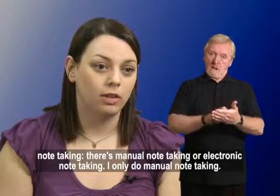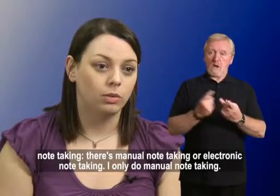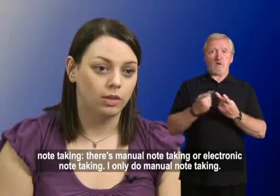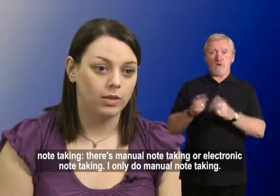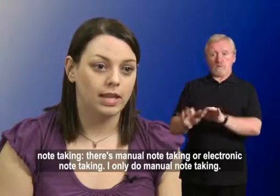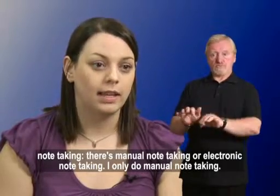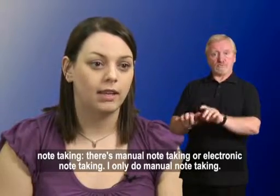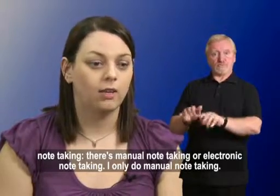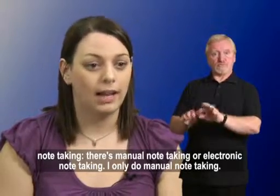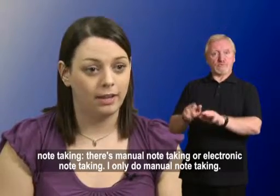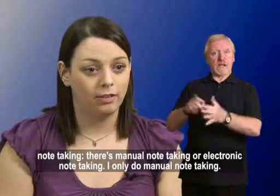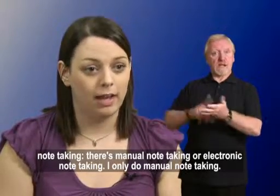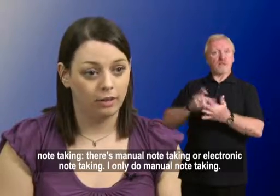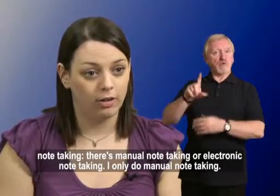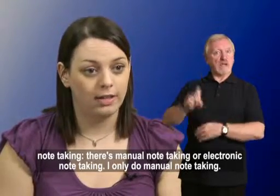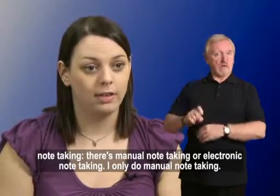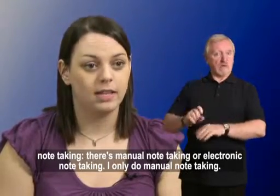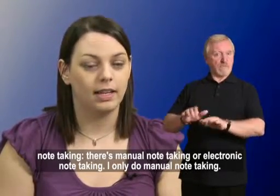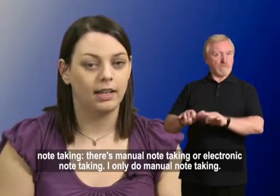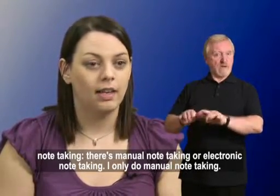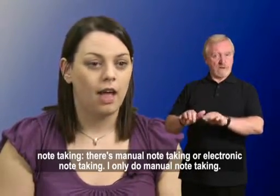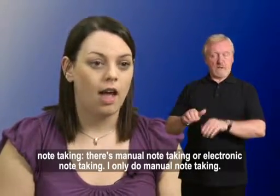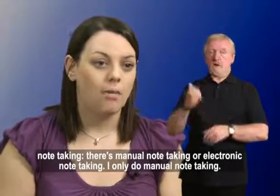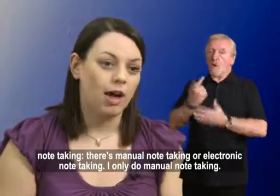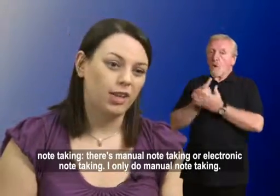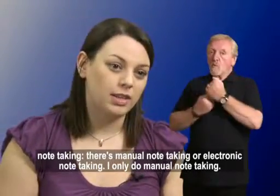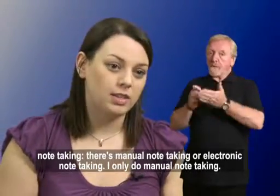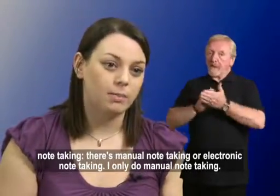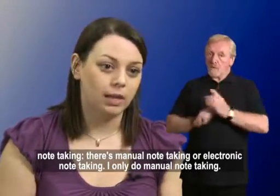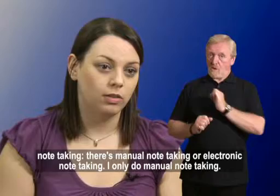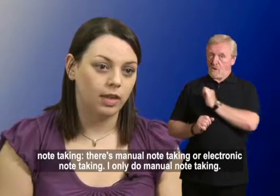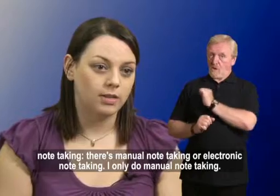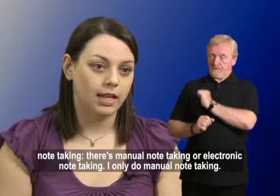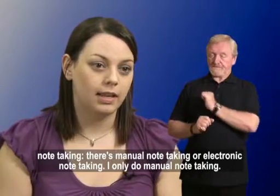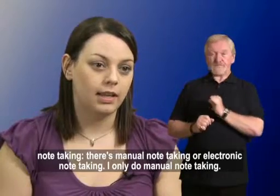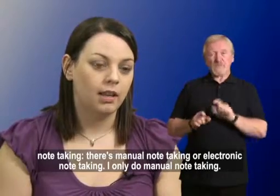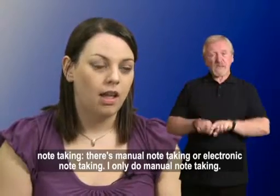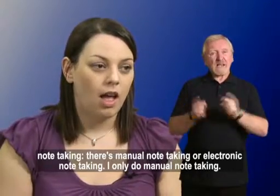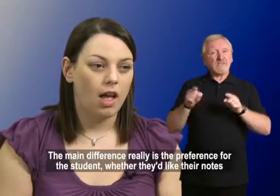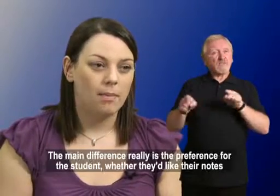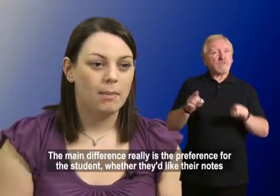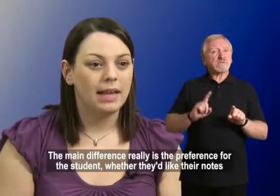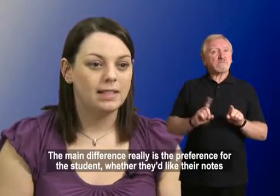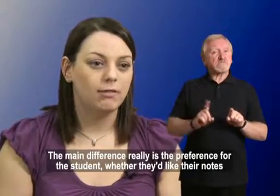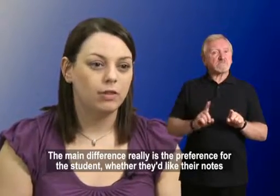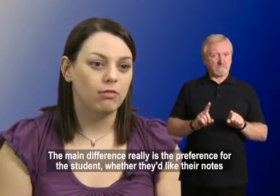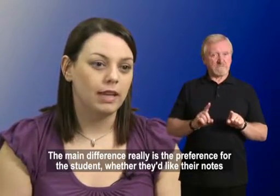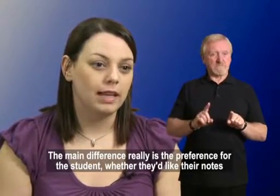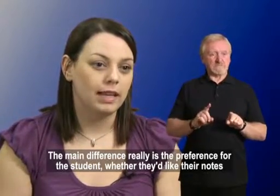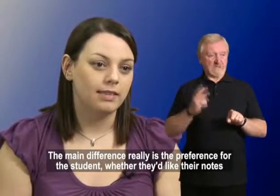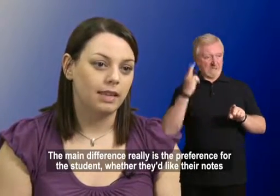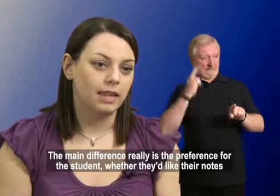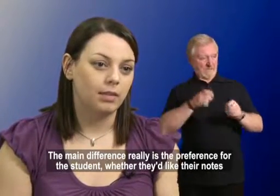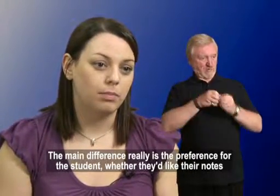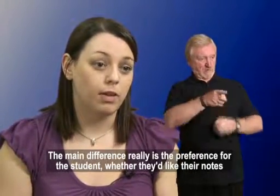There's manual note-taking or electronic note-taking. I only do manual note-taking. The main difference